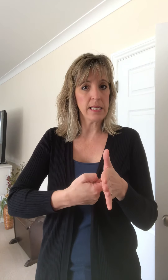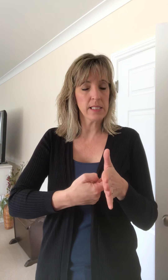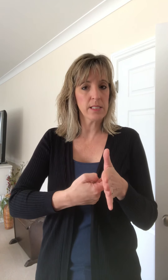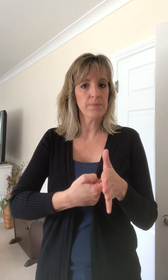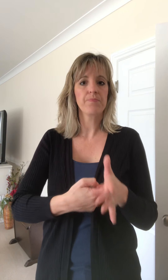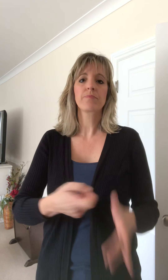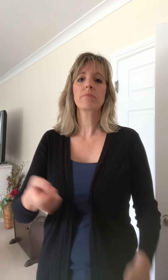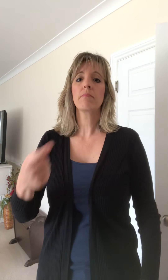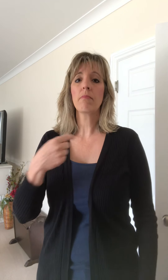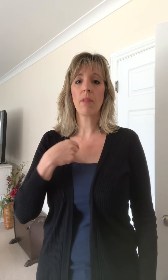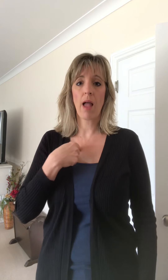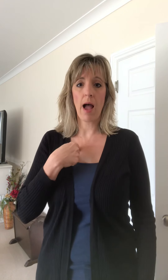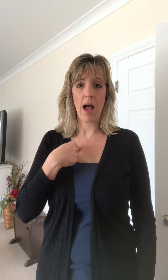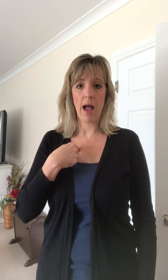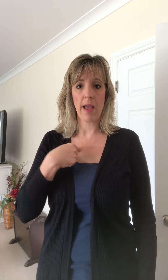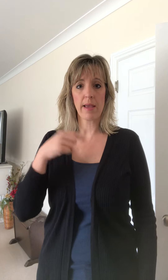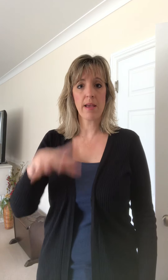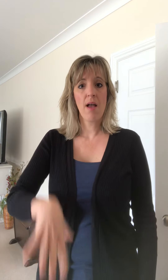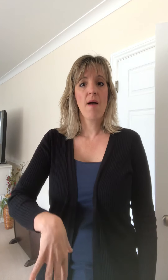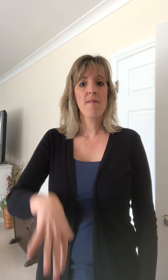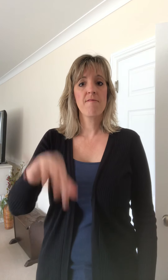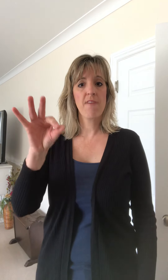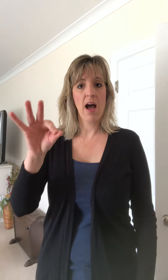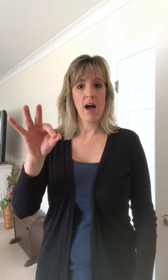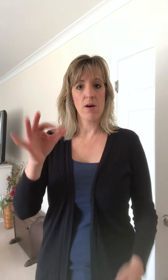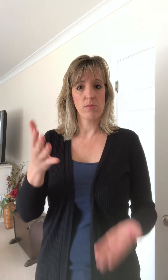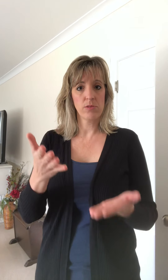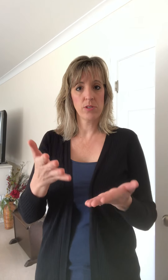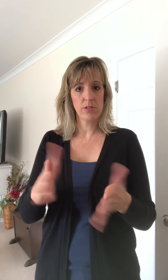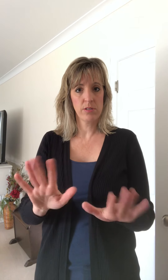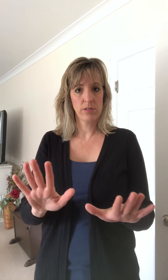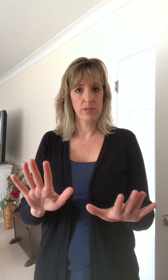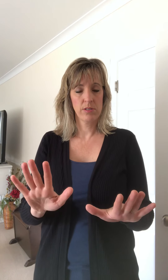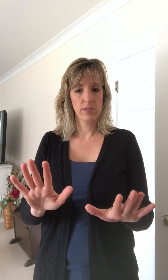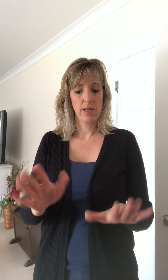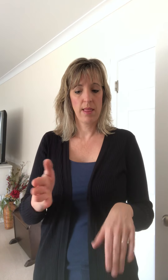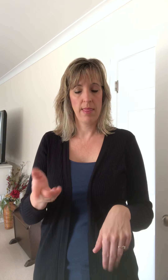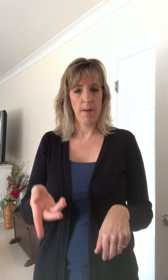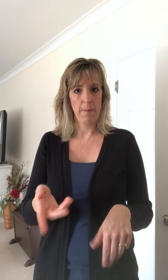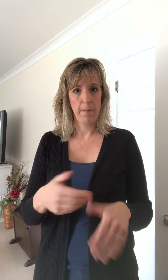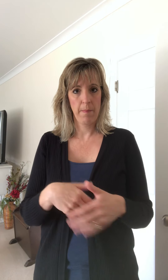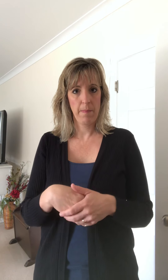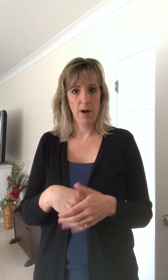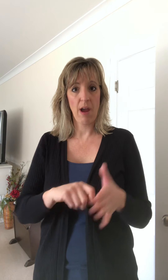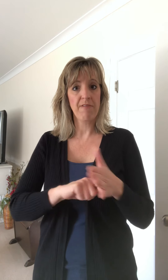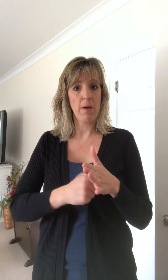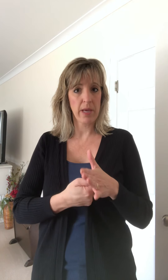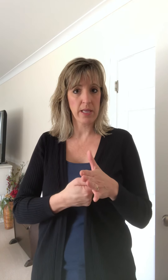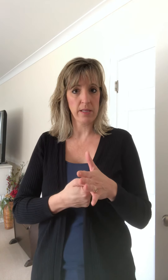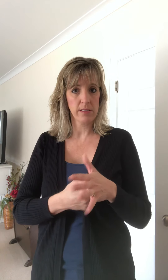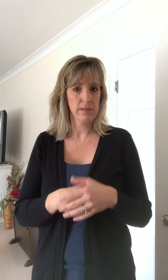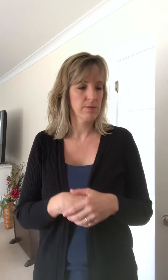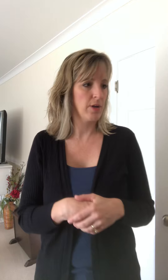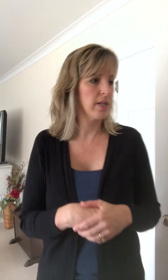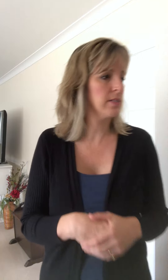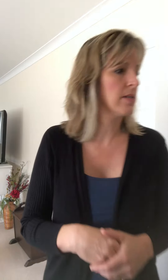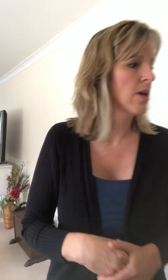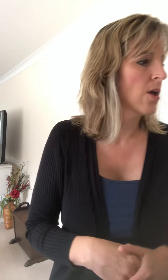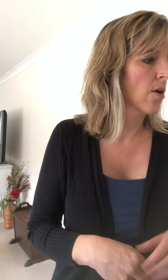keys, I found them, or I found my keys, right?